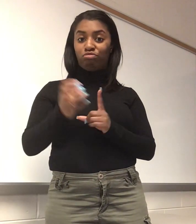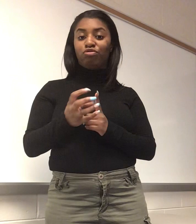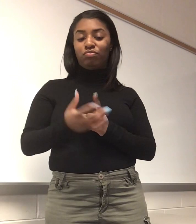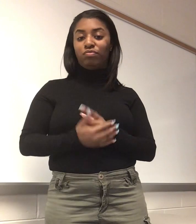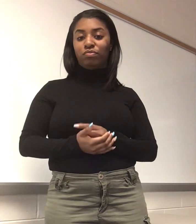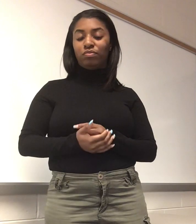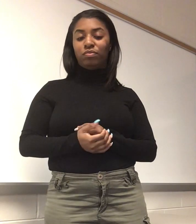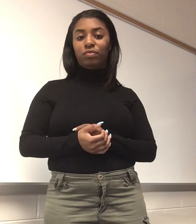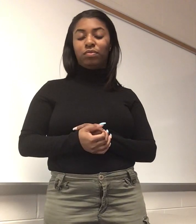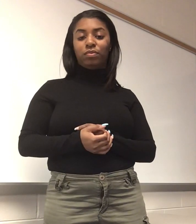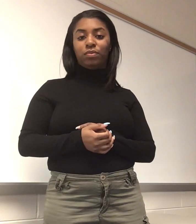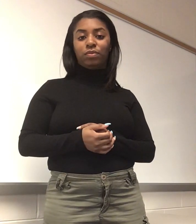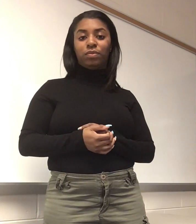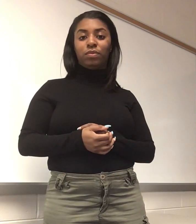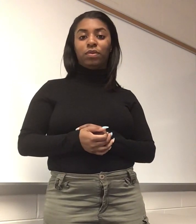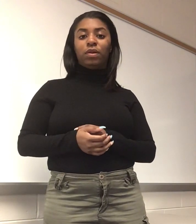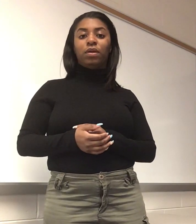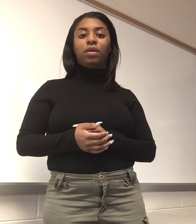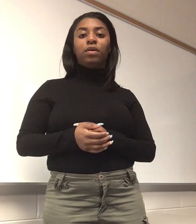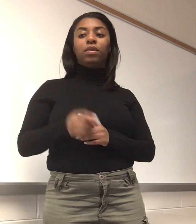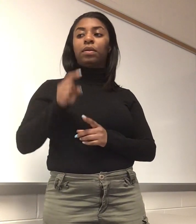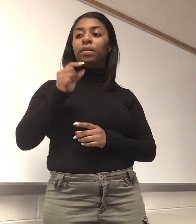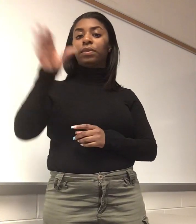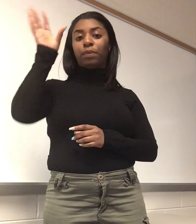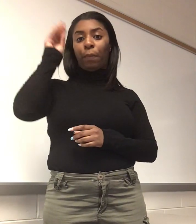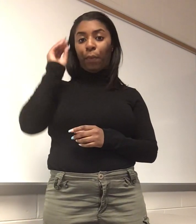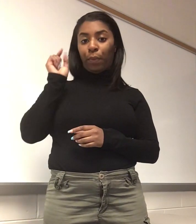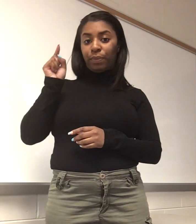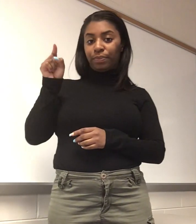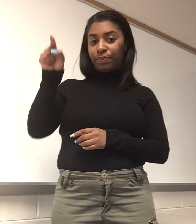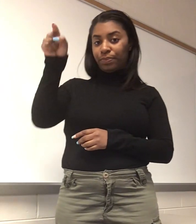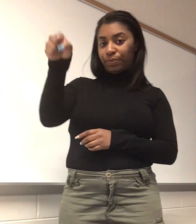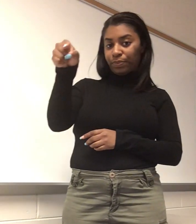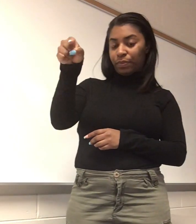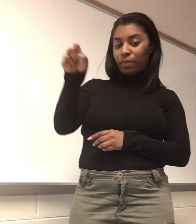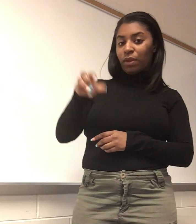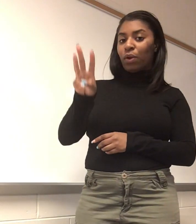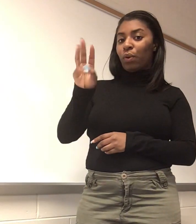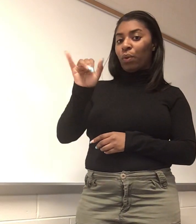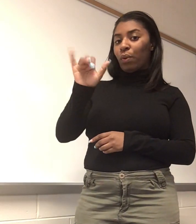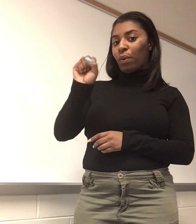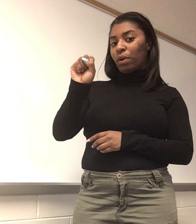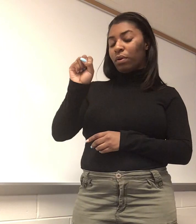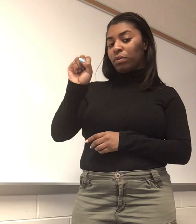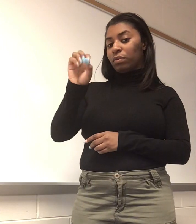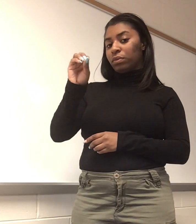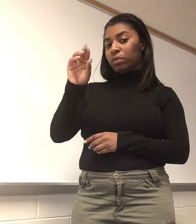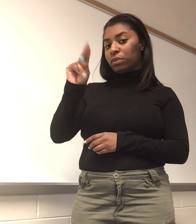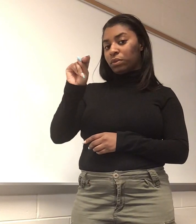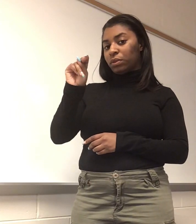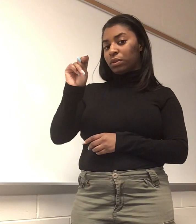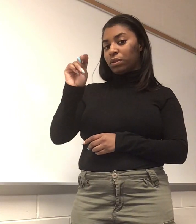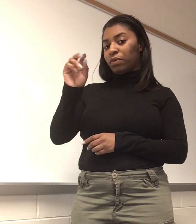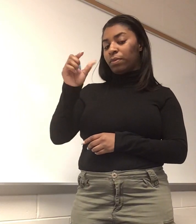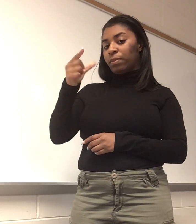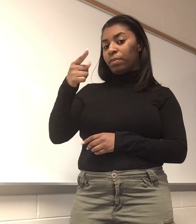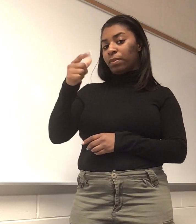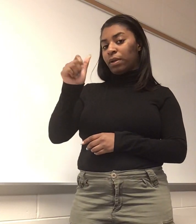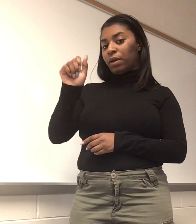but maybe Wilson from Gatsby. Explain. He just seems like he's like